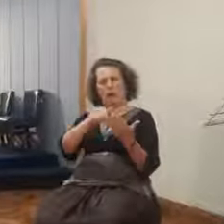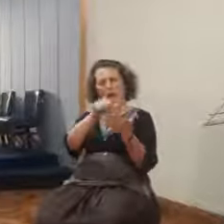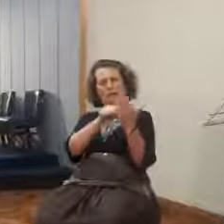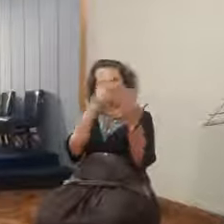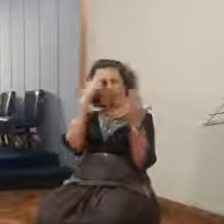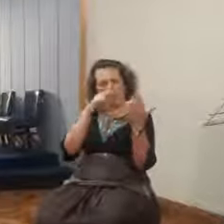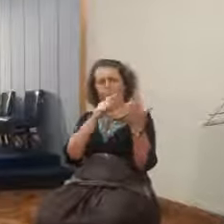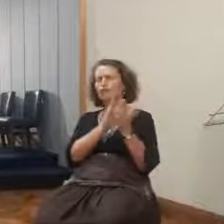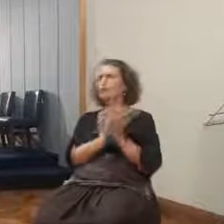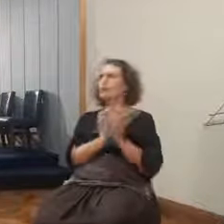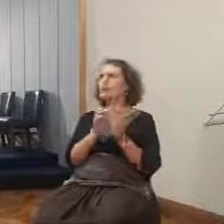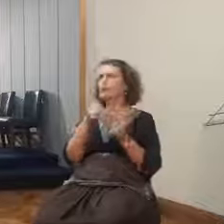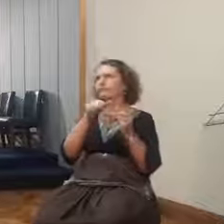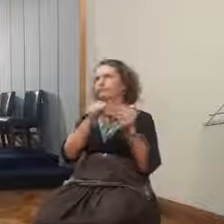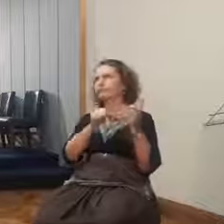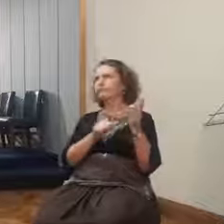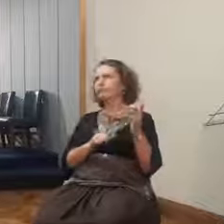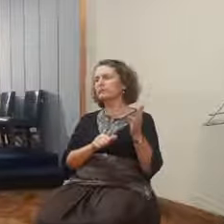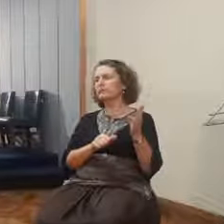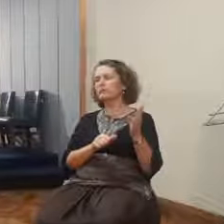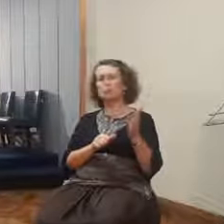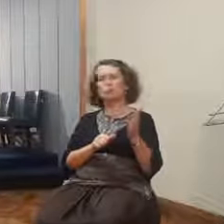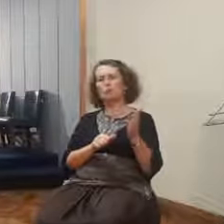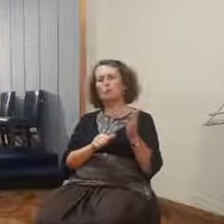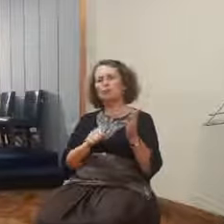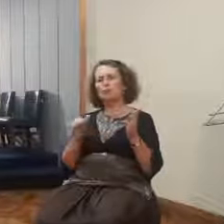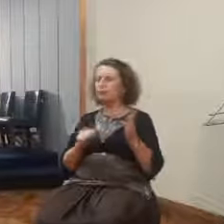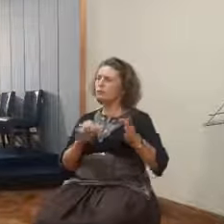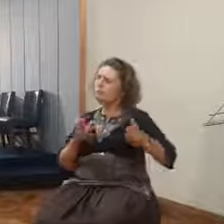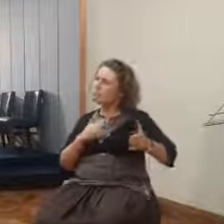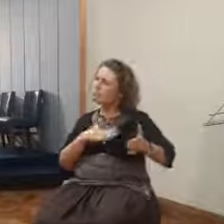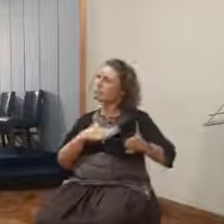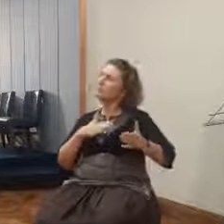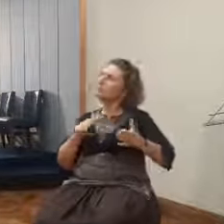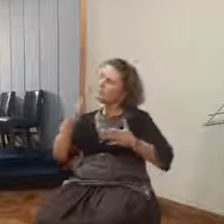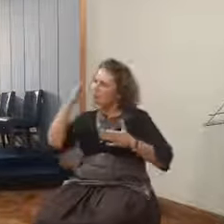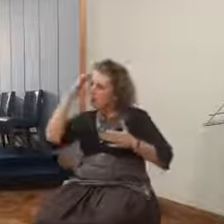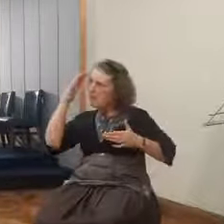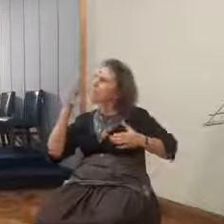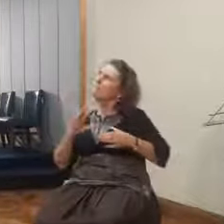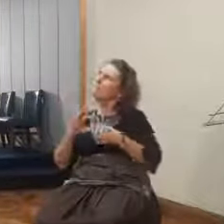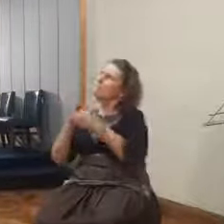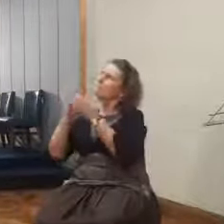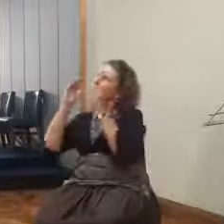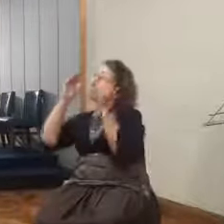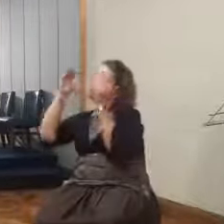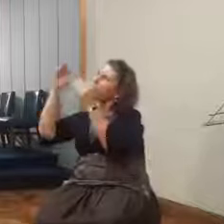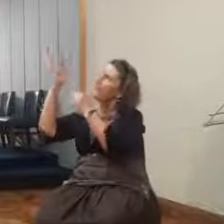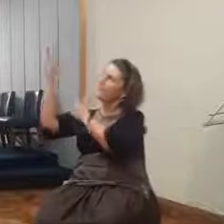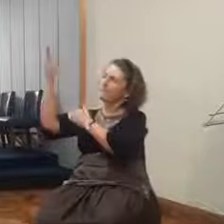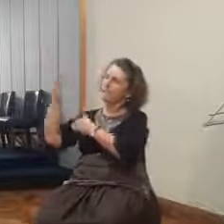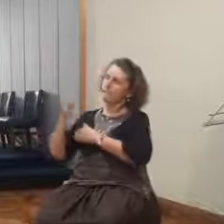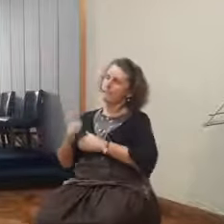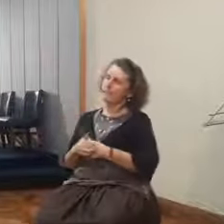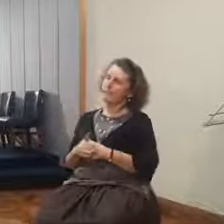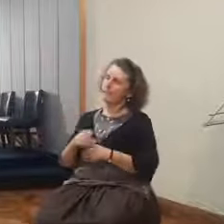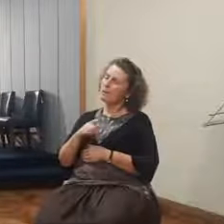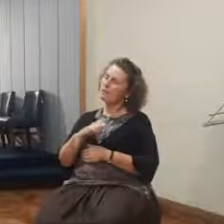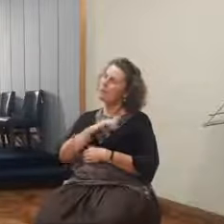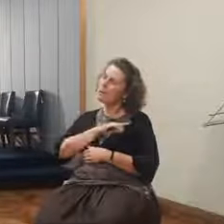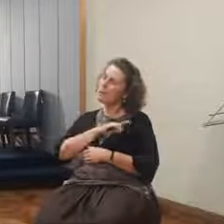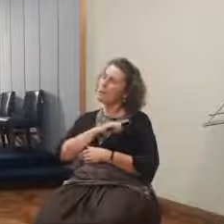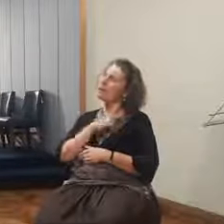we direct our praise to our God, with whom we have a relationship in the Lord Jesus Christ, our dear